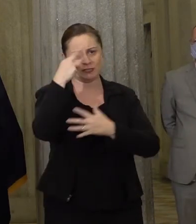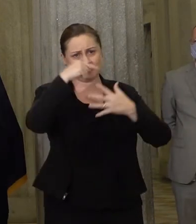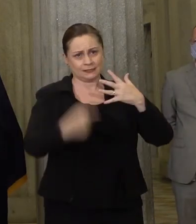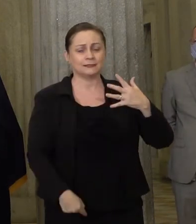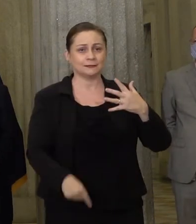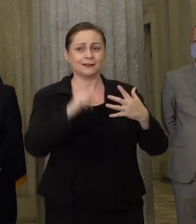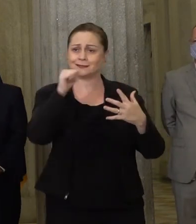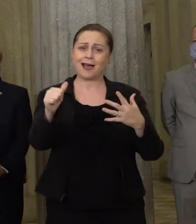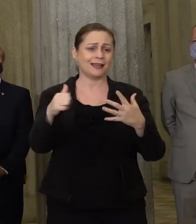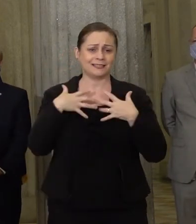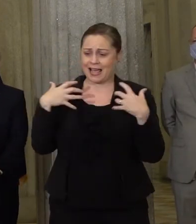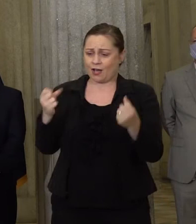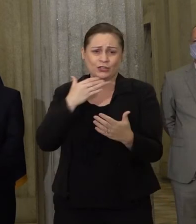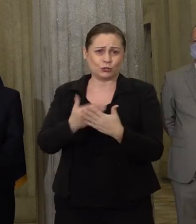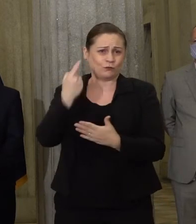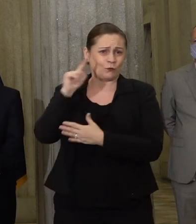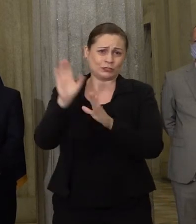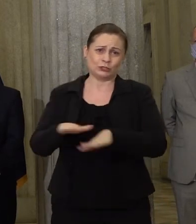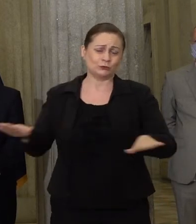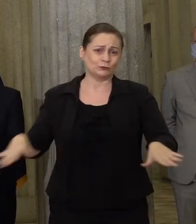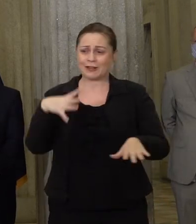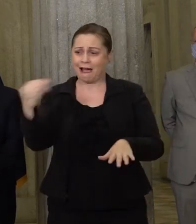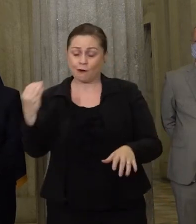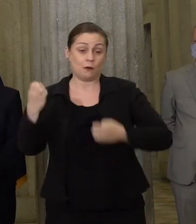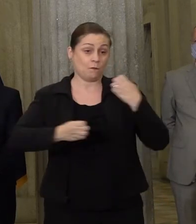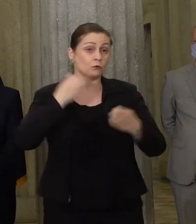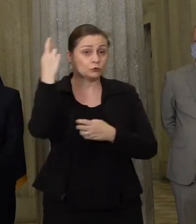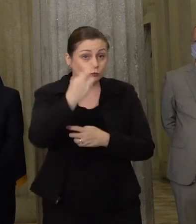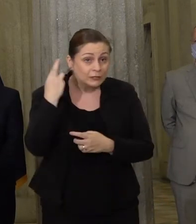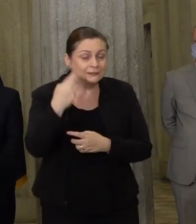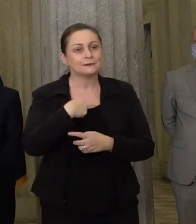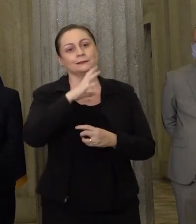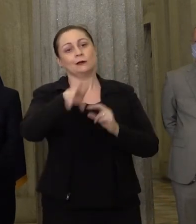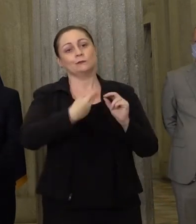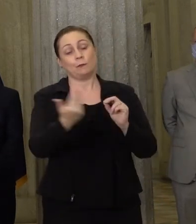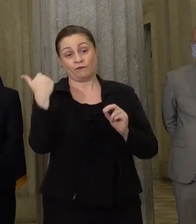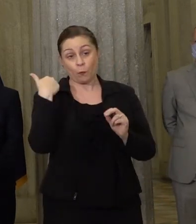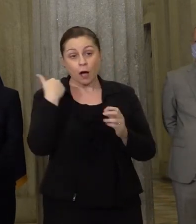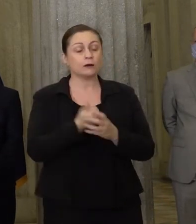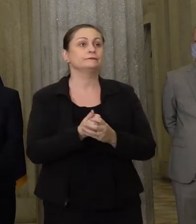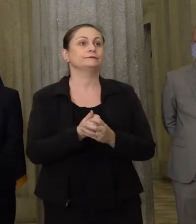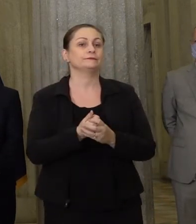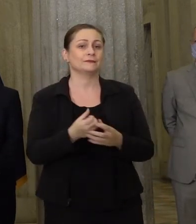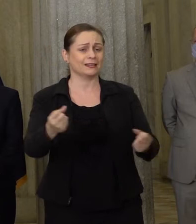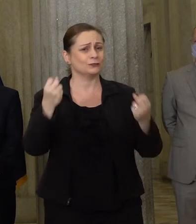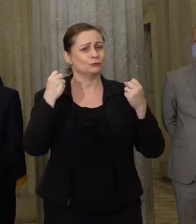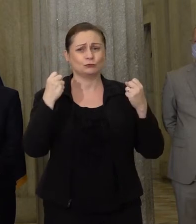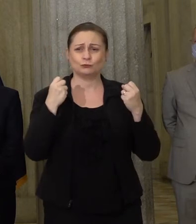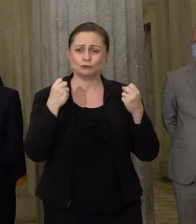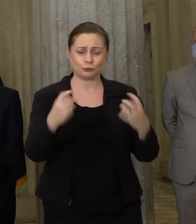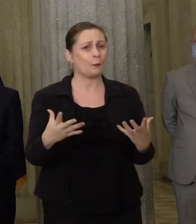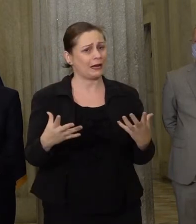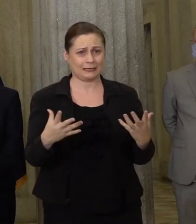It's not healthy for the children to be out of school for emotional reasons. As I mentioned, that some percentage of way too many that during